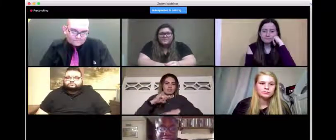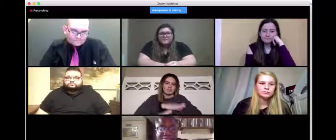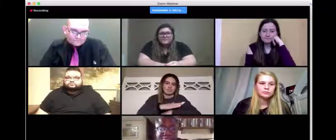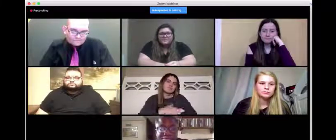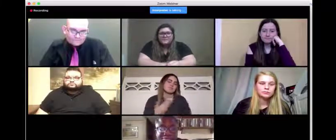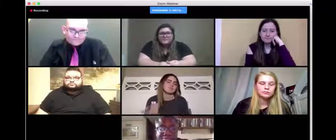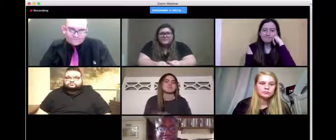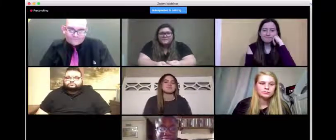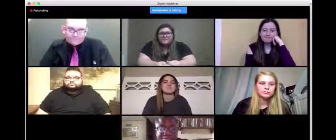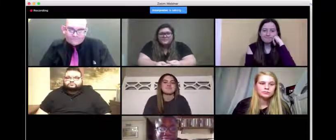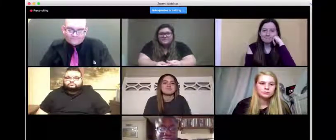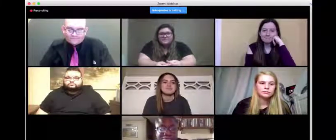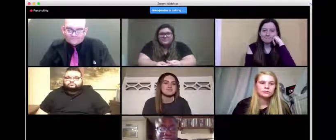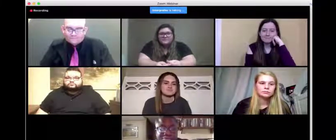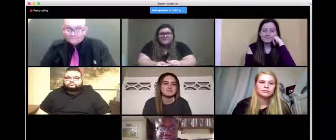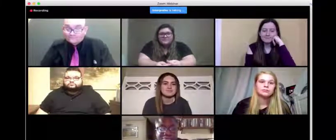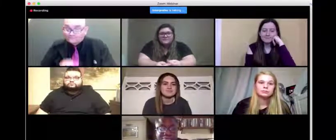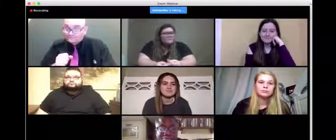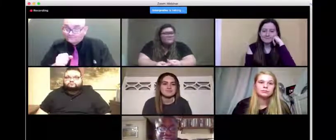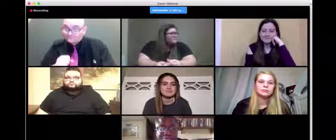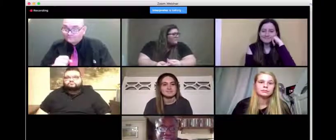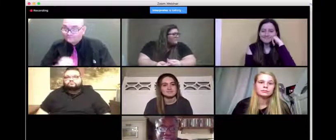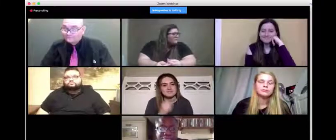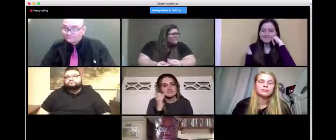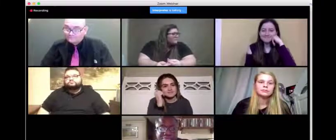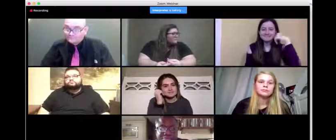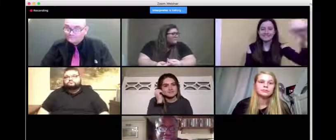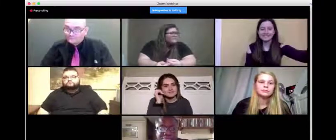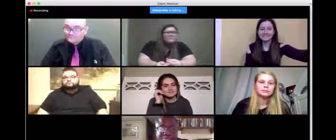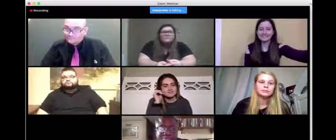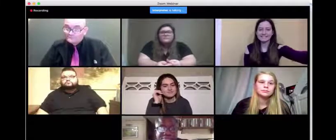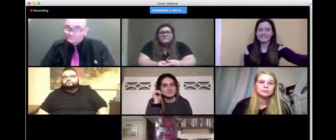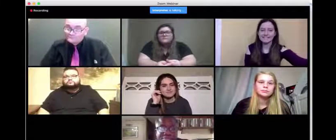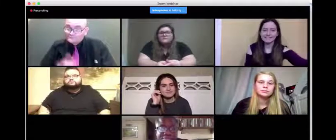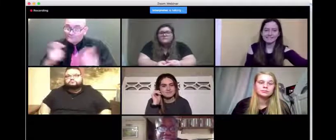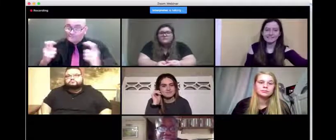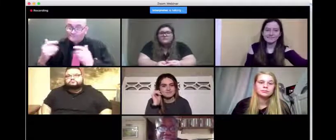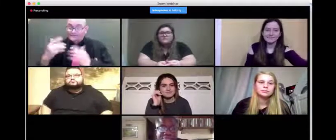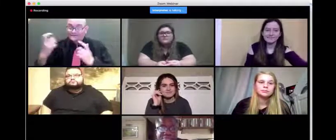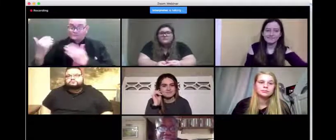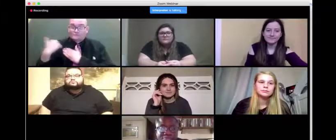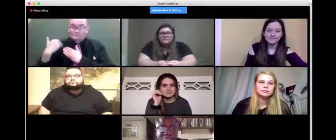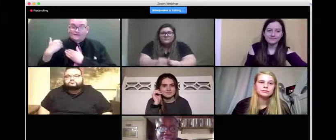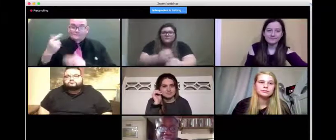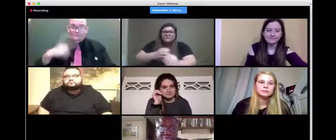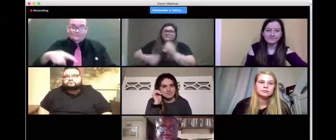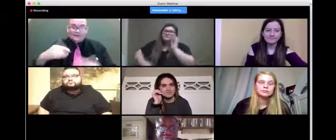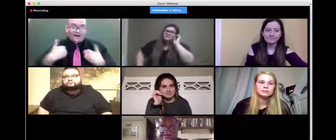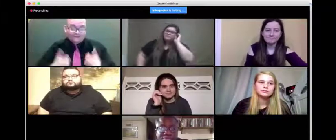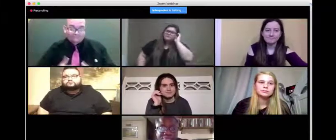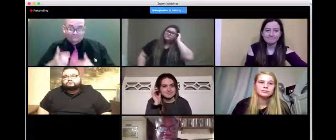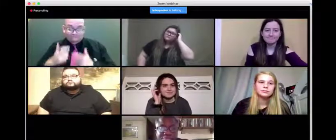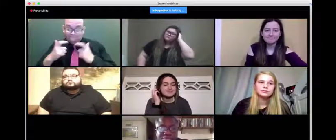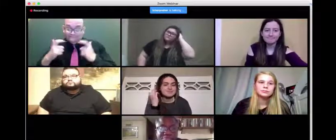Yes, it's a big responsibility that all of you have, a huge responsibility. I